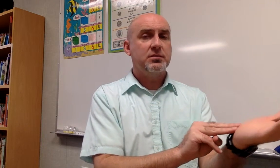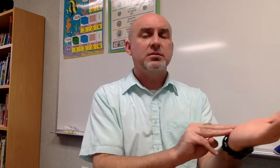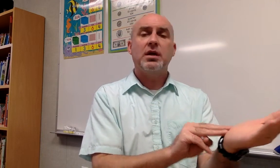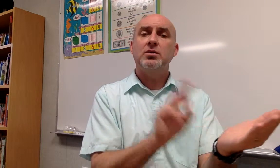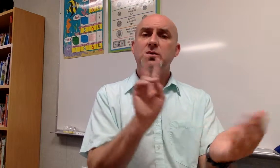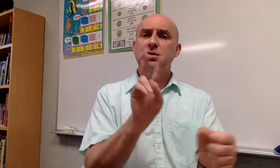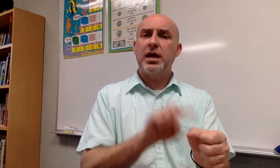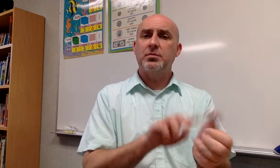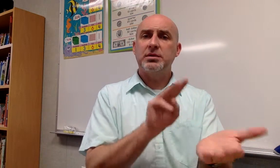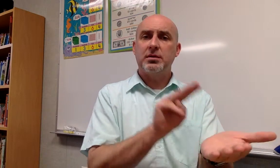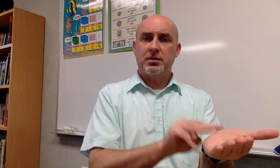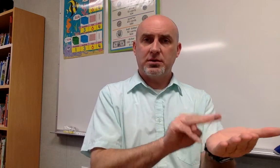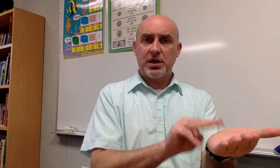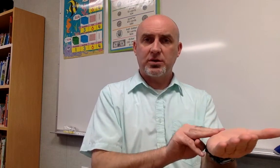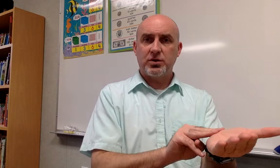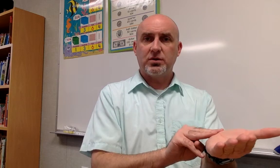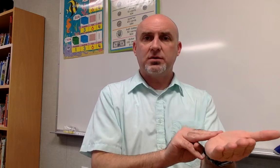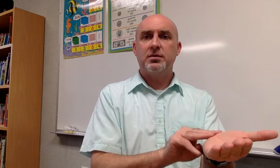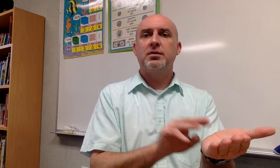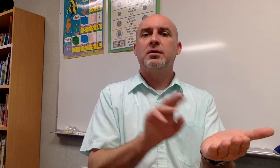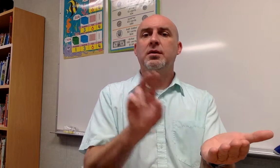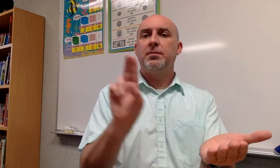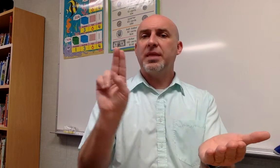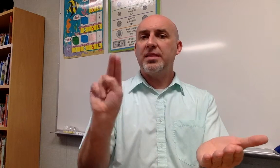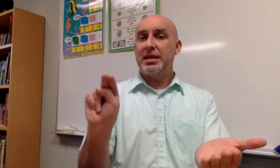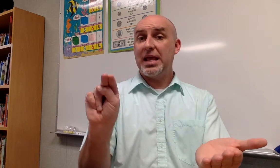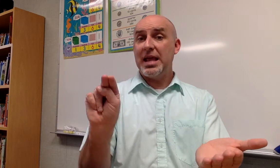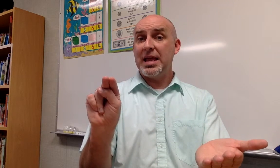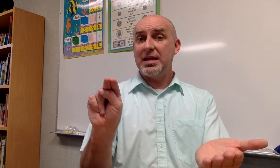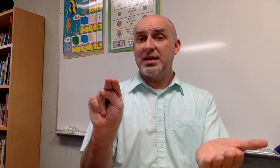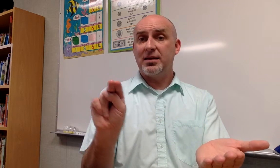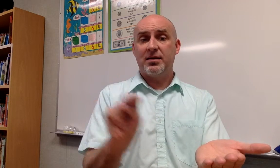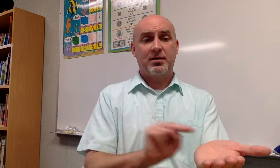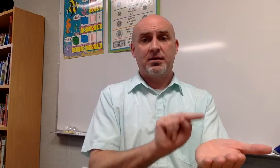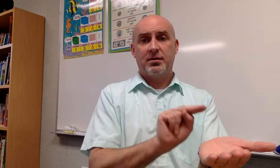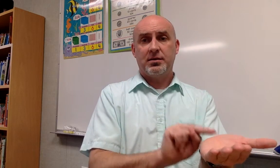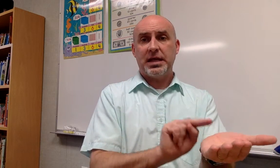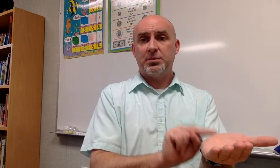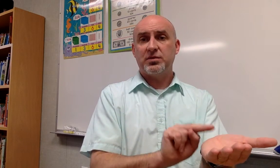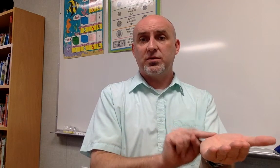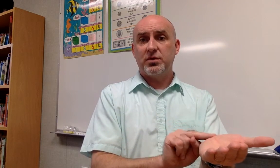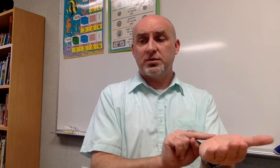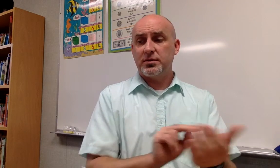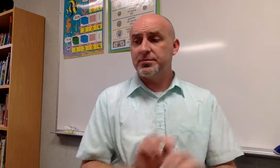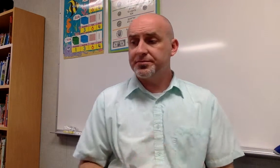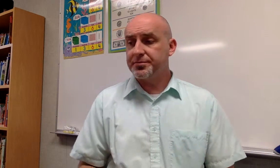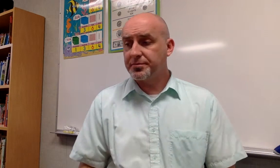Okay, 2 times. Doctor. And then an N taps for nurse.